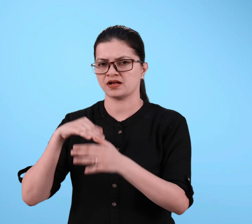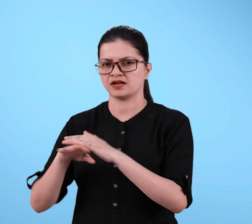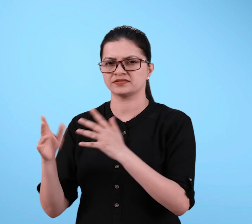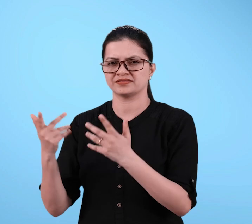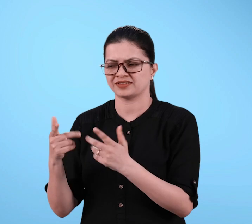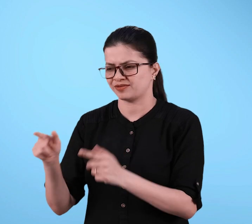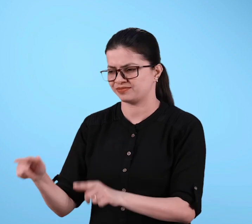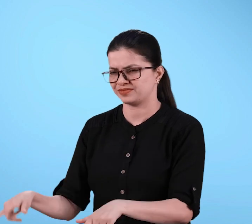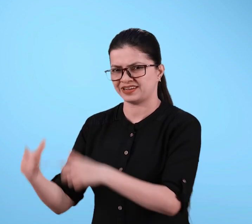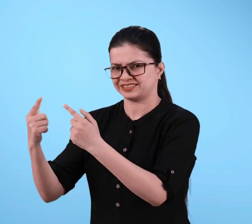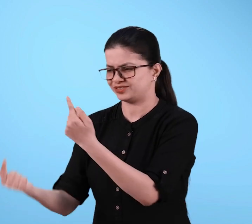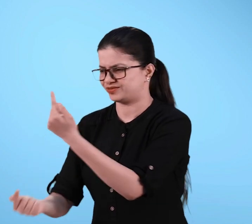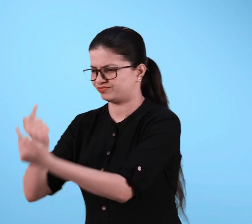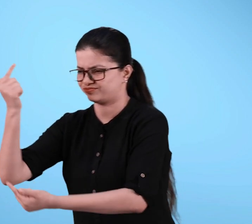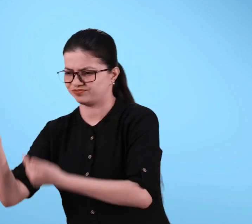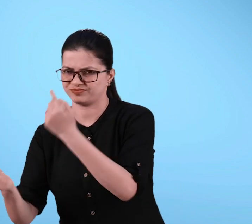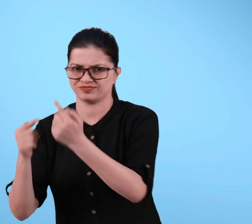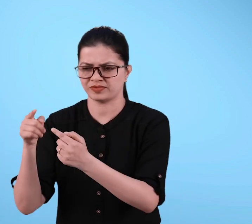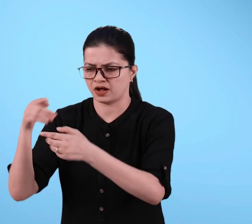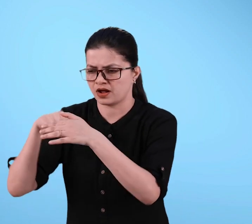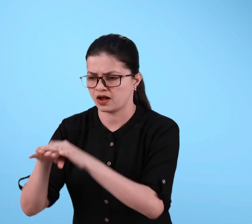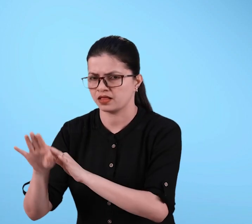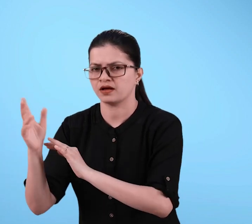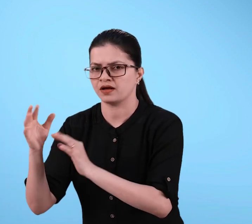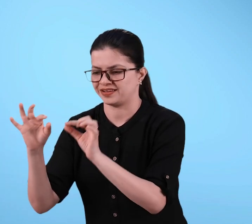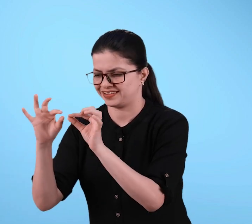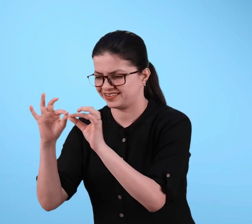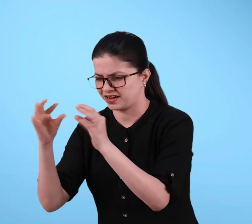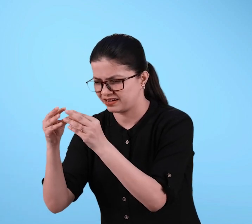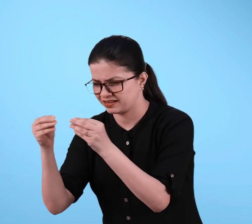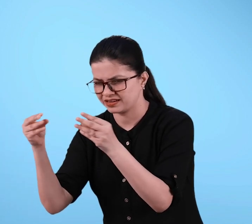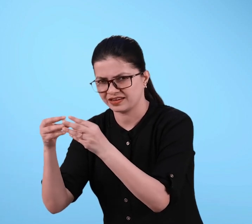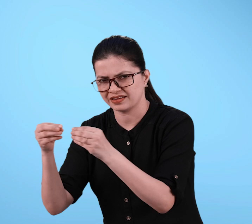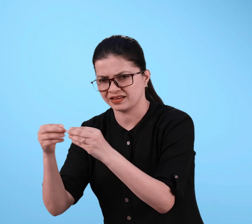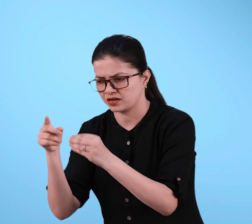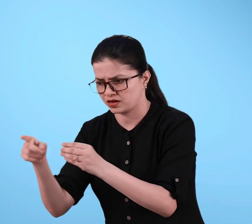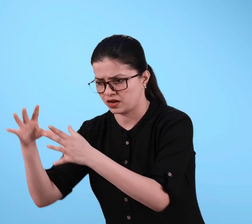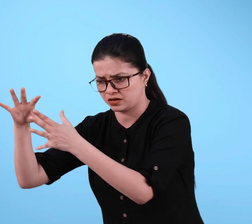Plant fibers are obtained from blank and